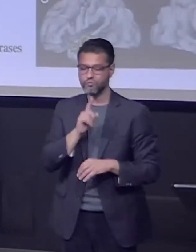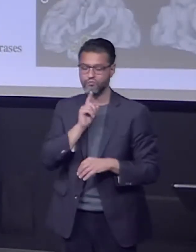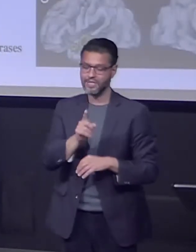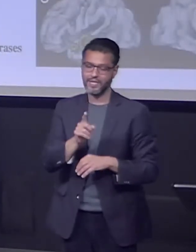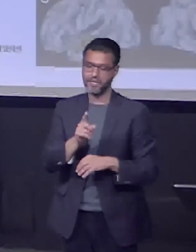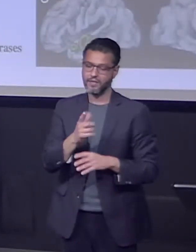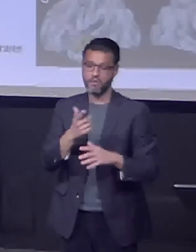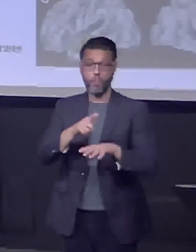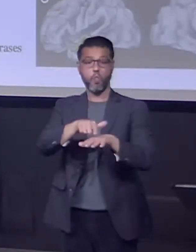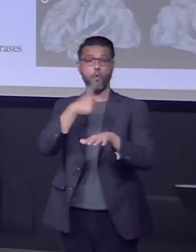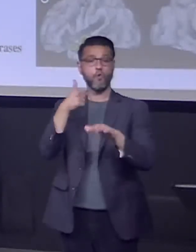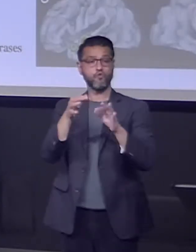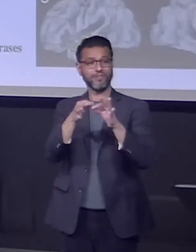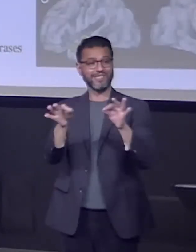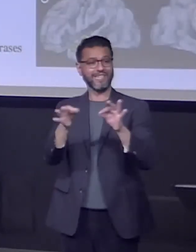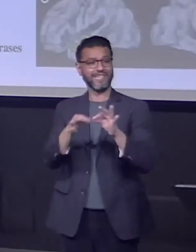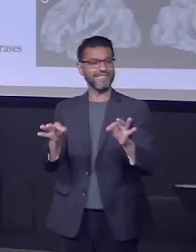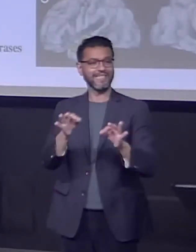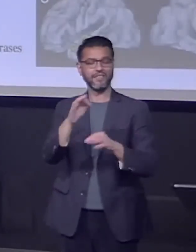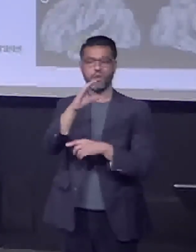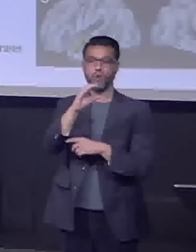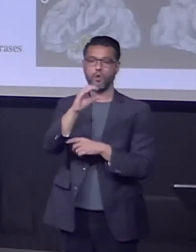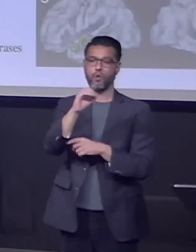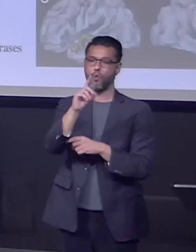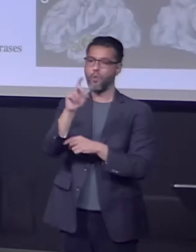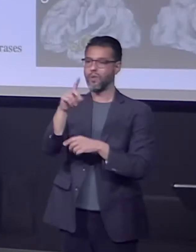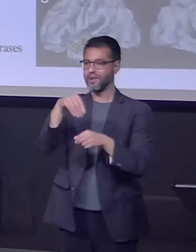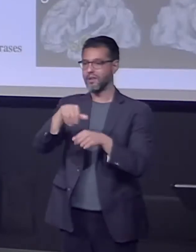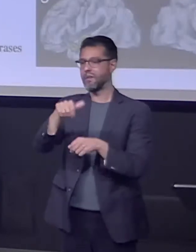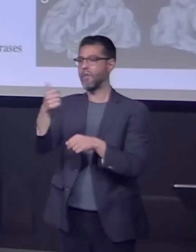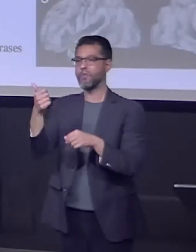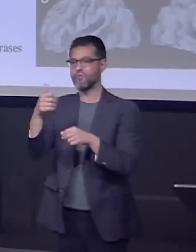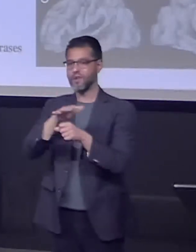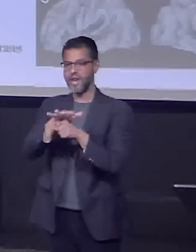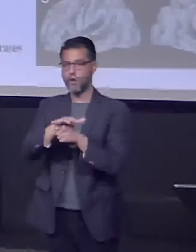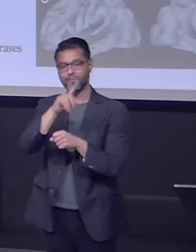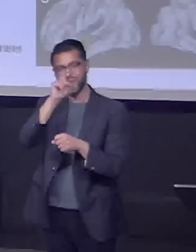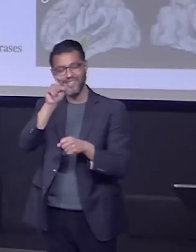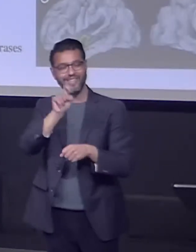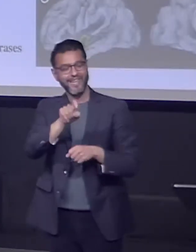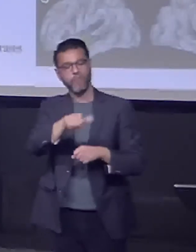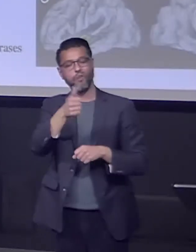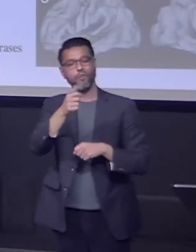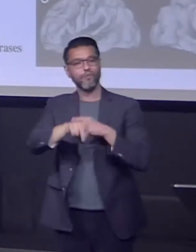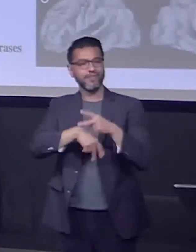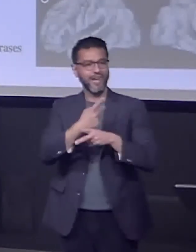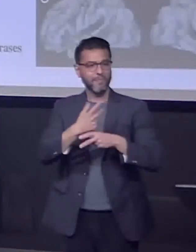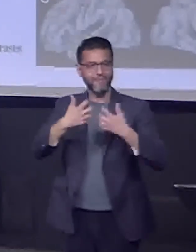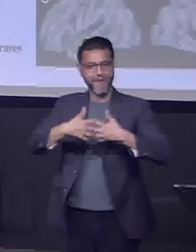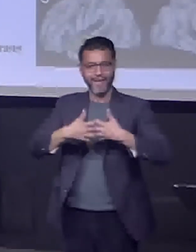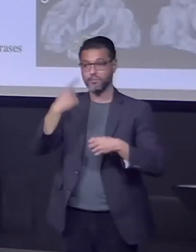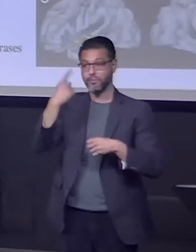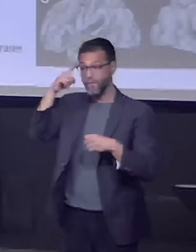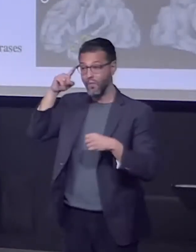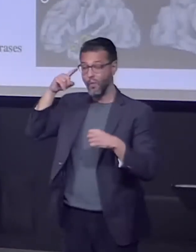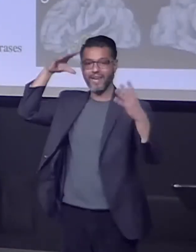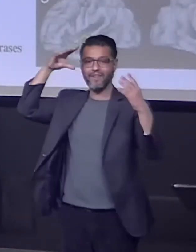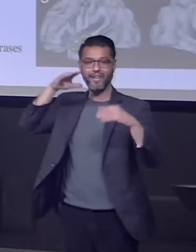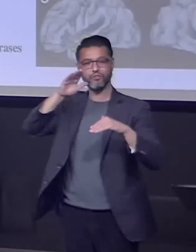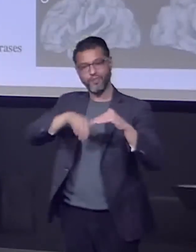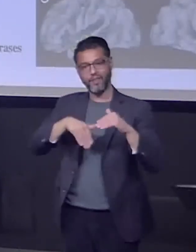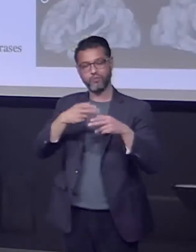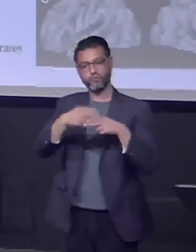longer sentences are coded somewhere else because they need other mechanisms for activation than these short stimuli